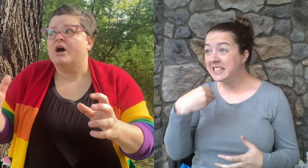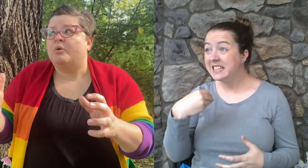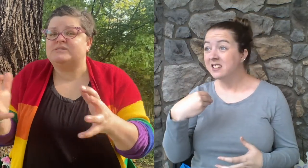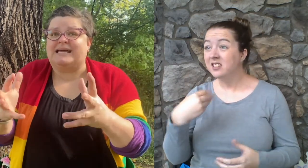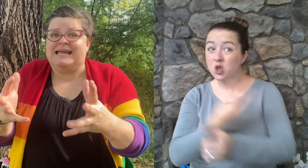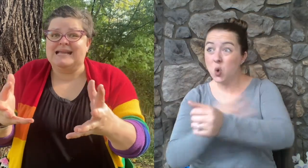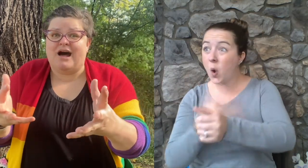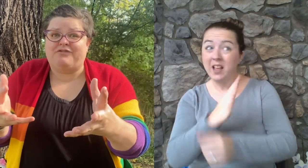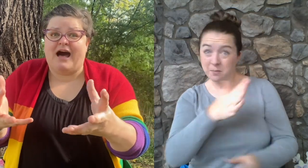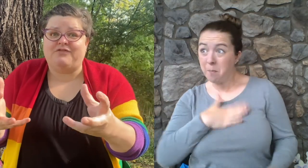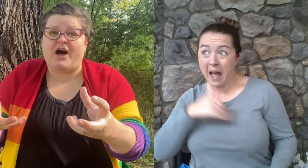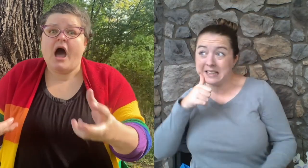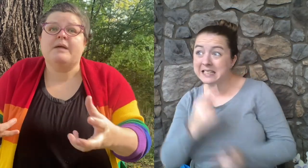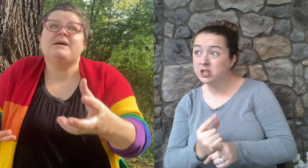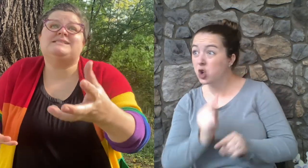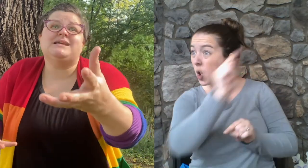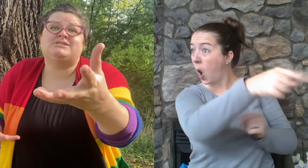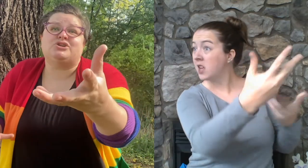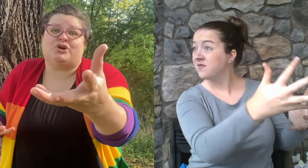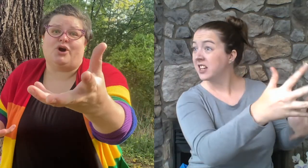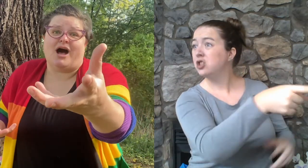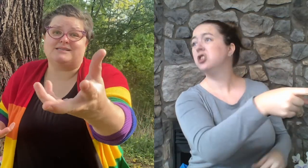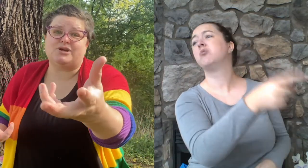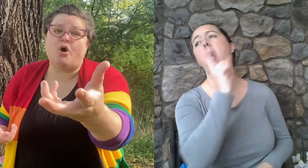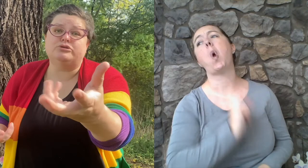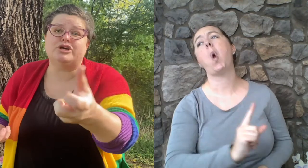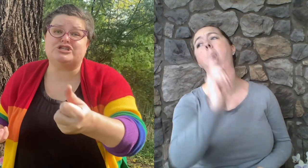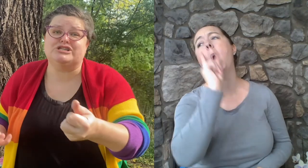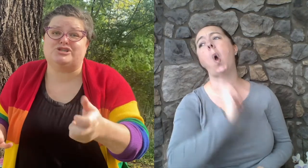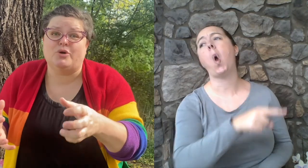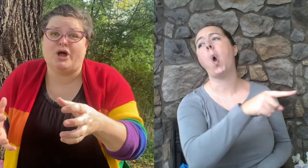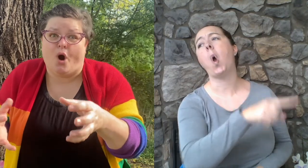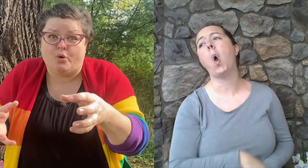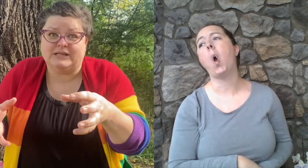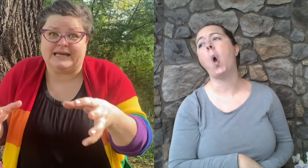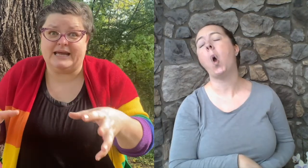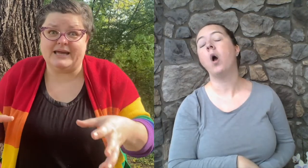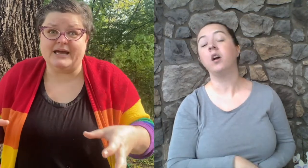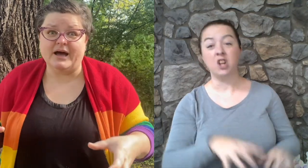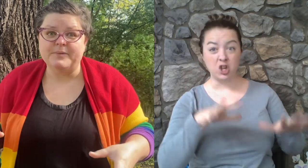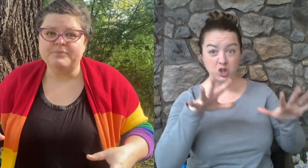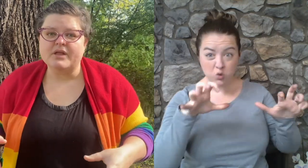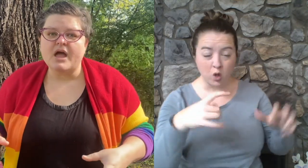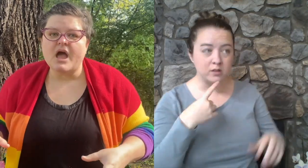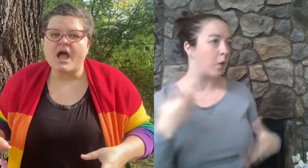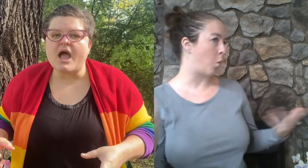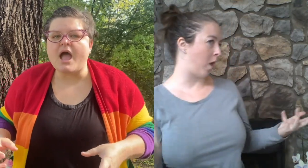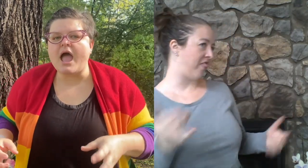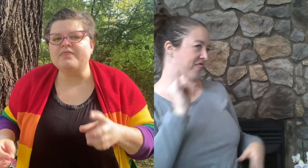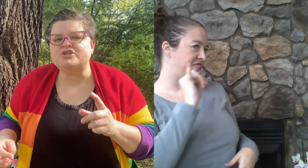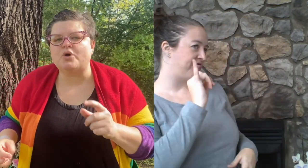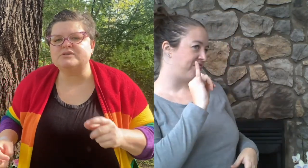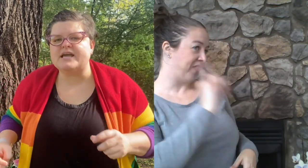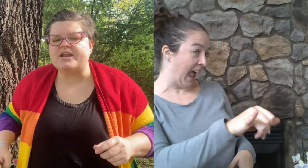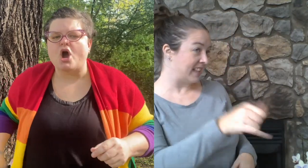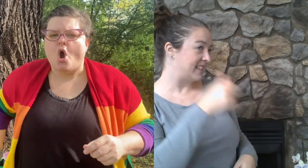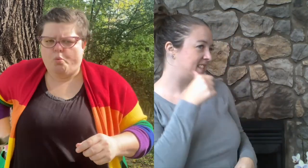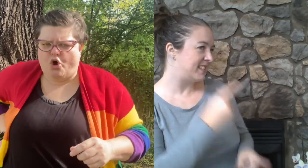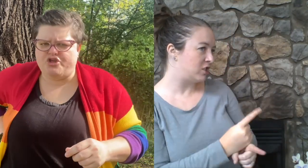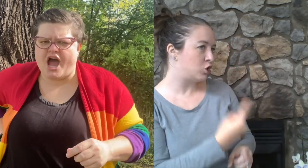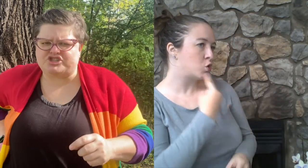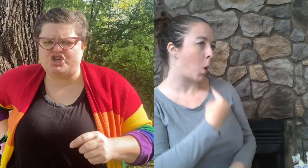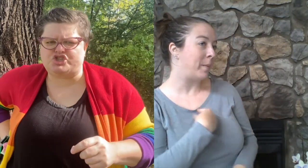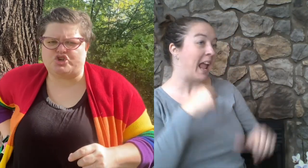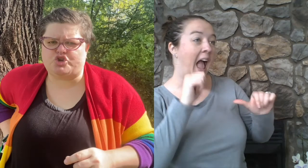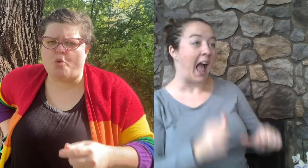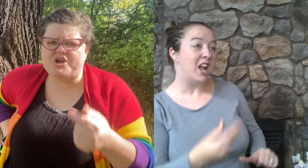I was gonna eat alfalfa, and my sister crossed. Oh, look, she's so lonely. And the troll said, well,